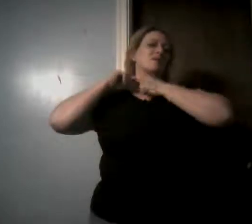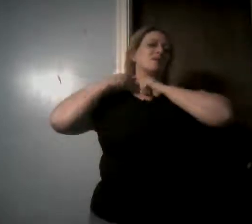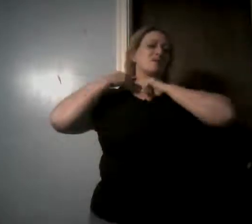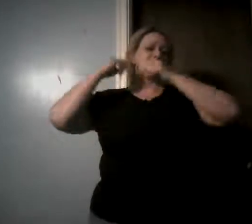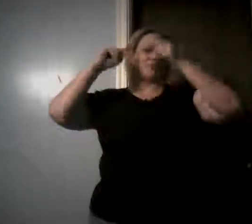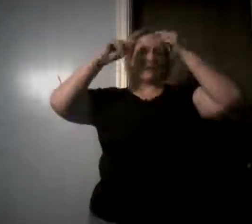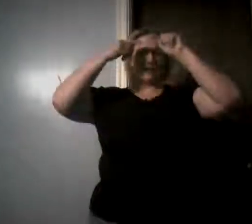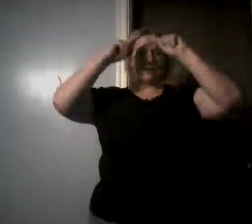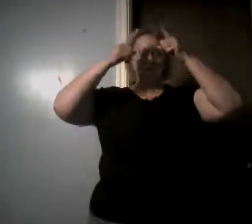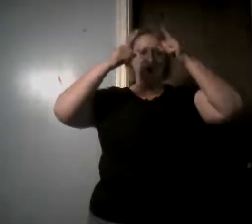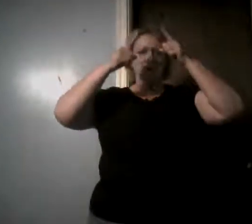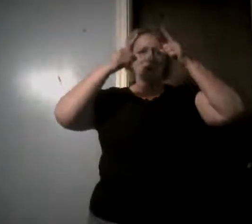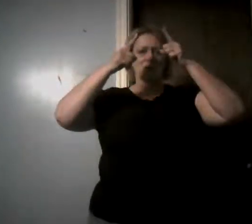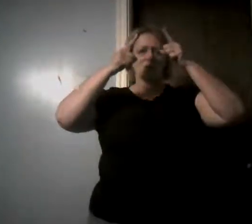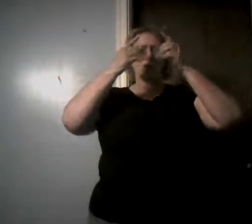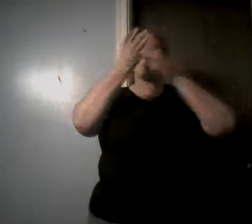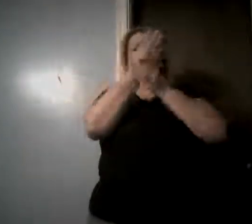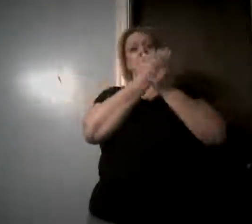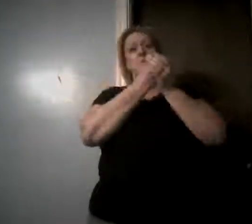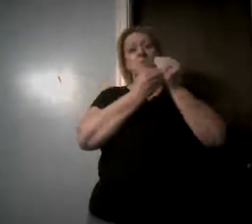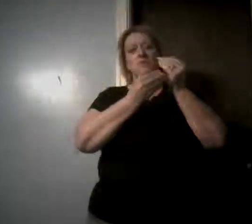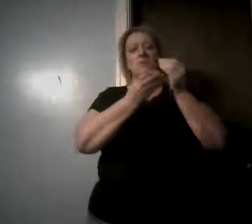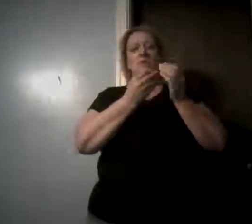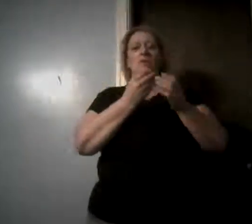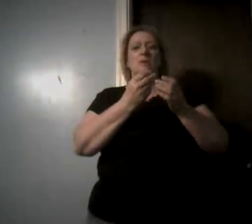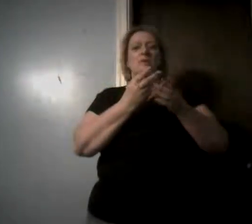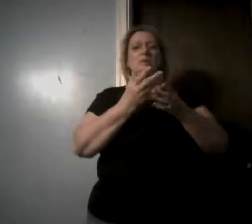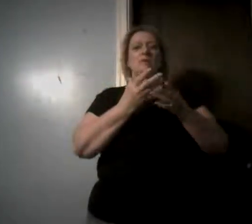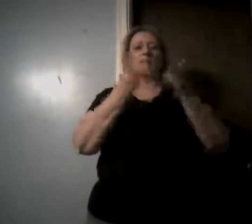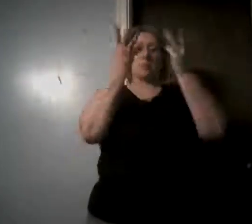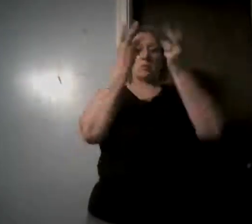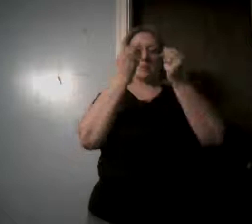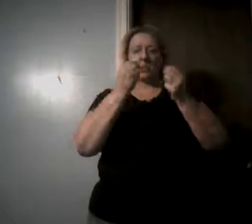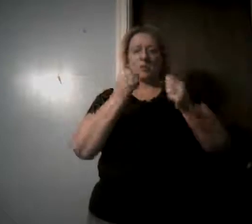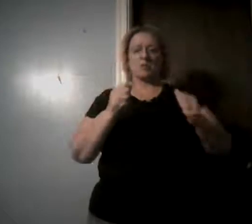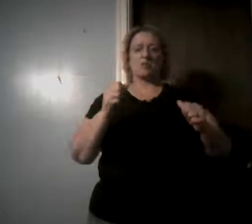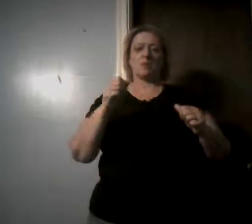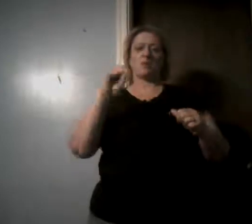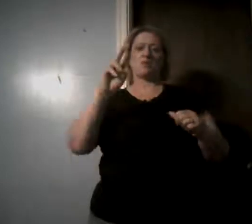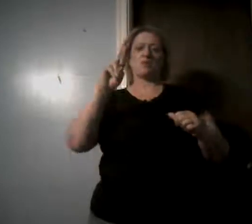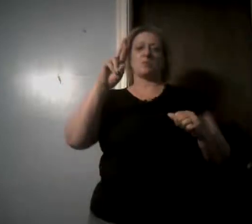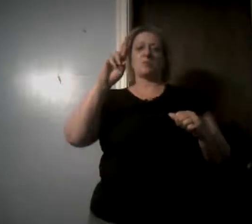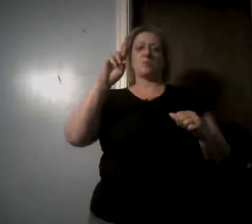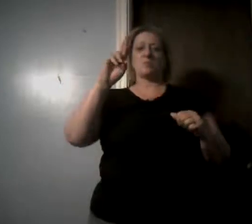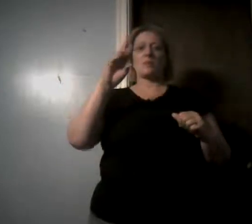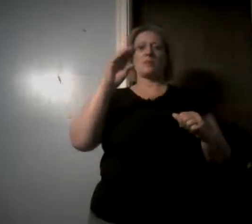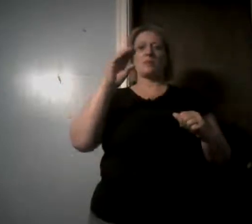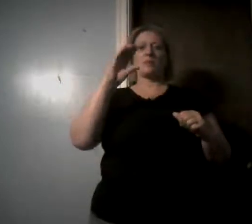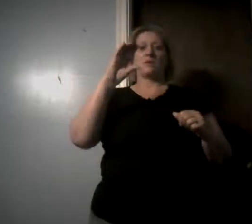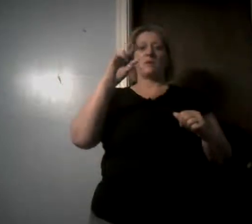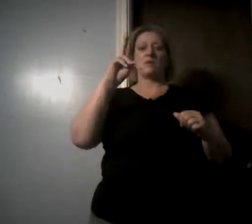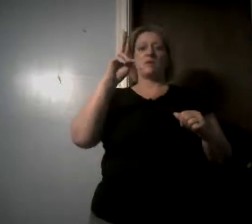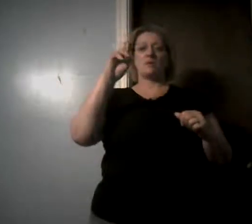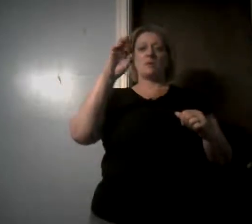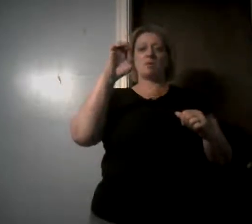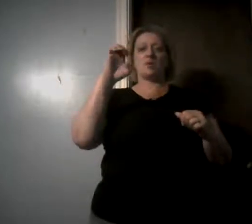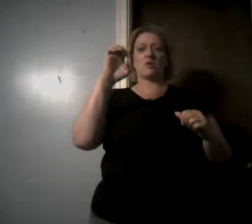There is no cure for memory loss. Only way to help maintain your memory, such